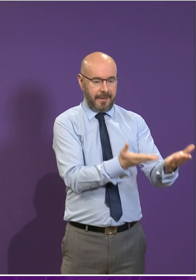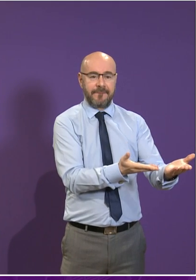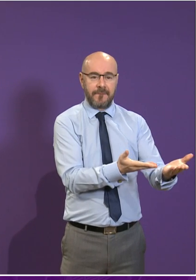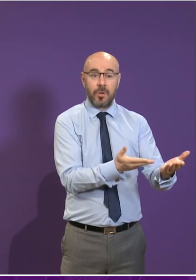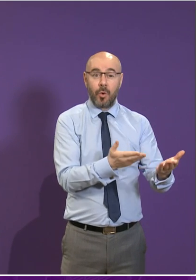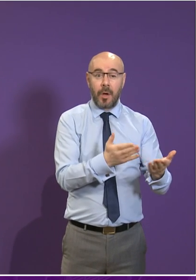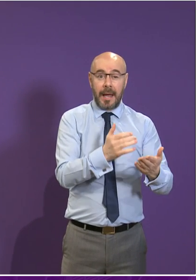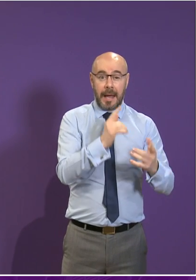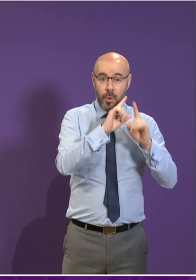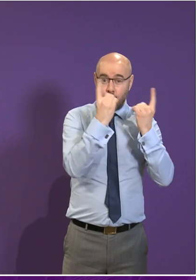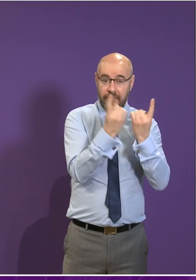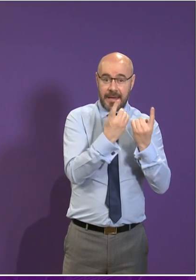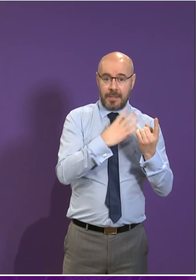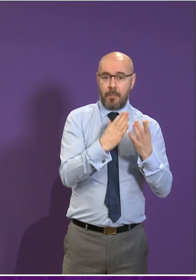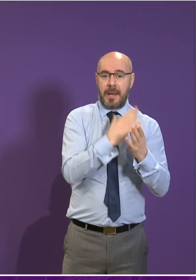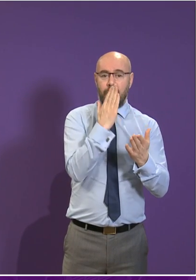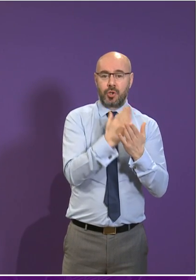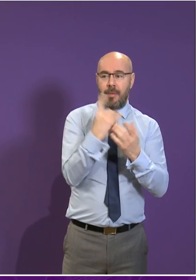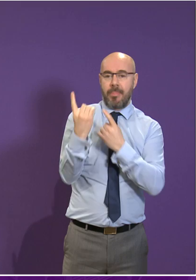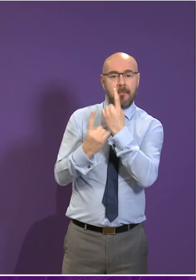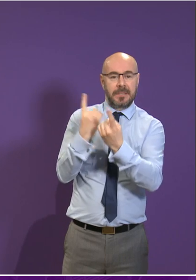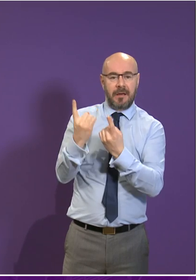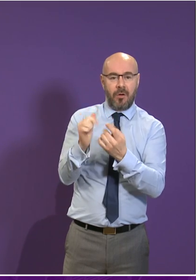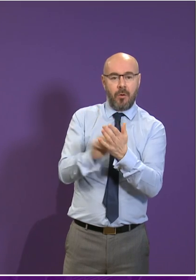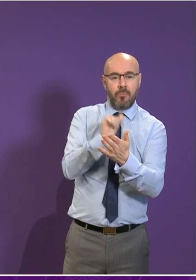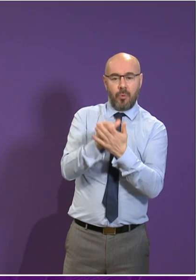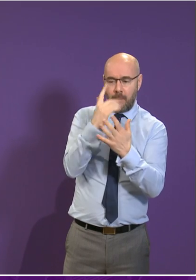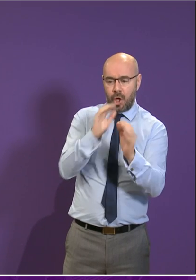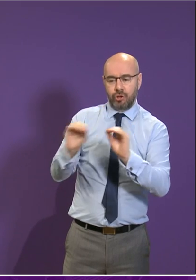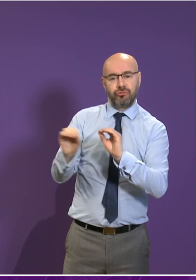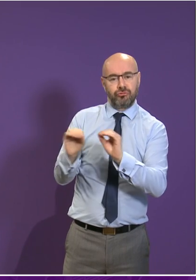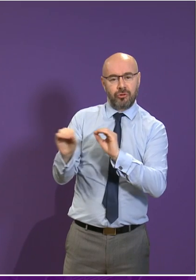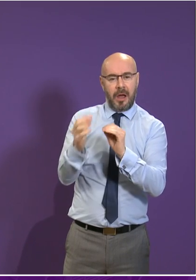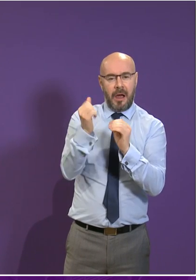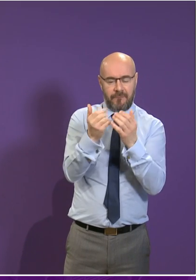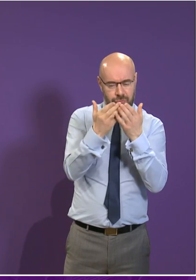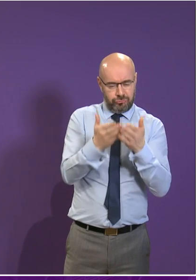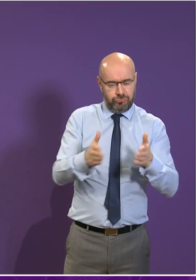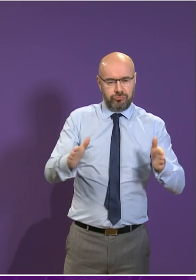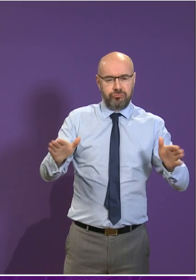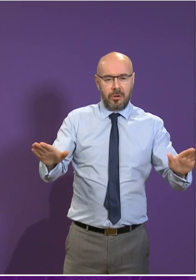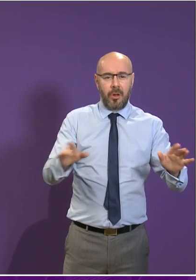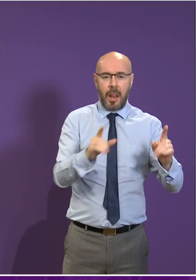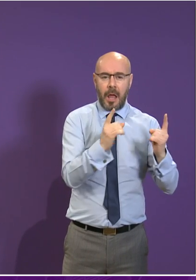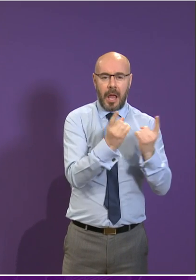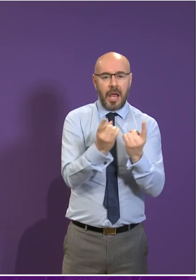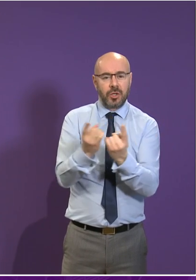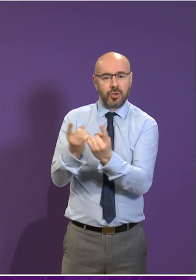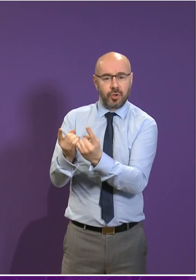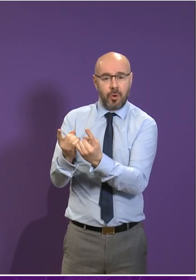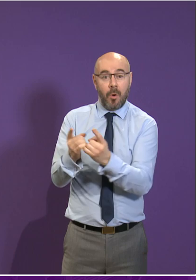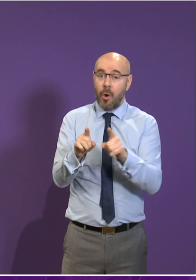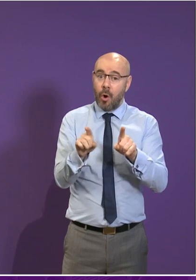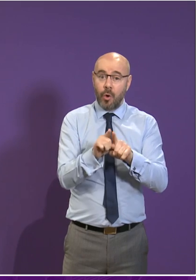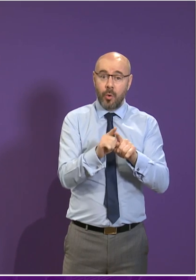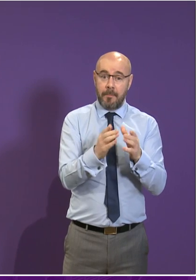the institutions are prepared and trained for the generality of issues, if there is a real generality, but also